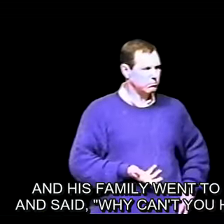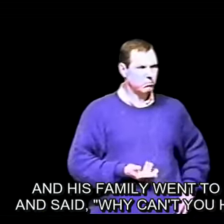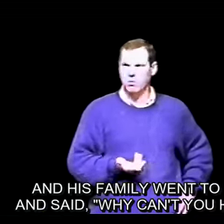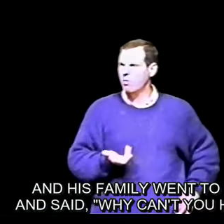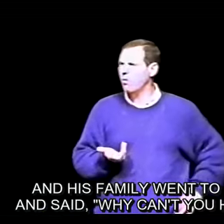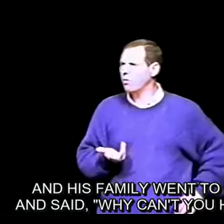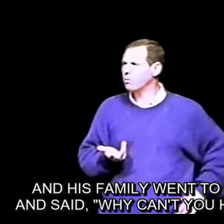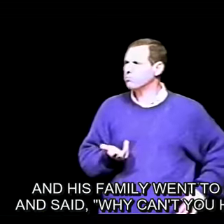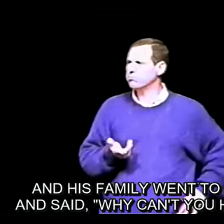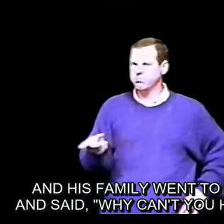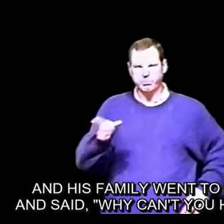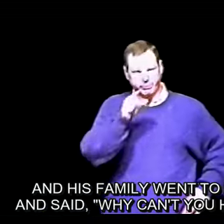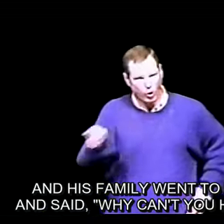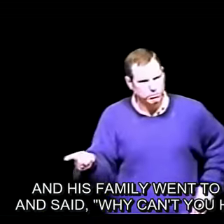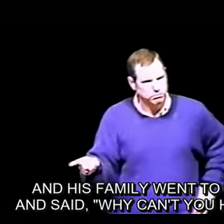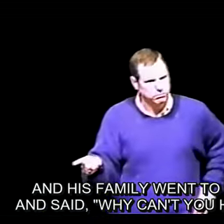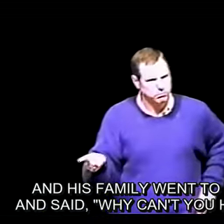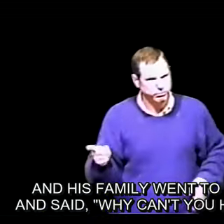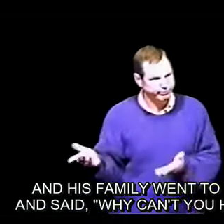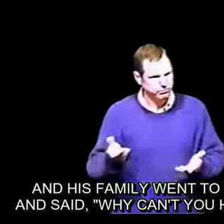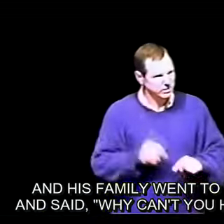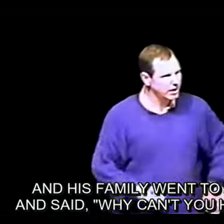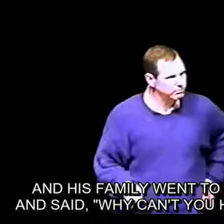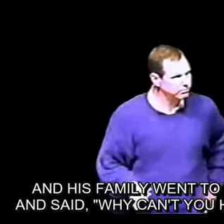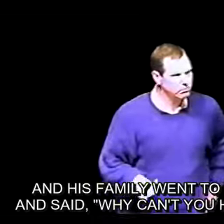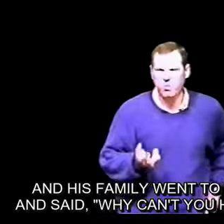And his family went to him and said,